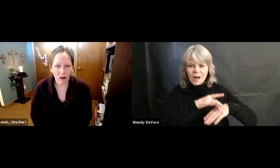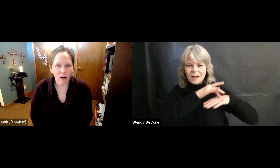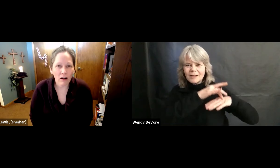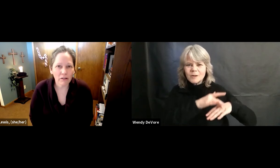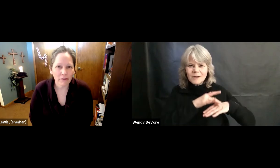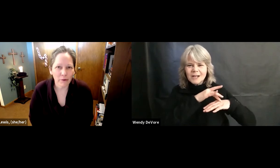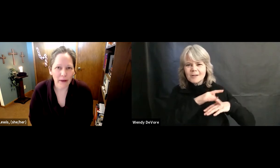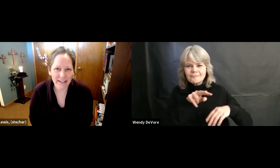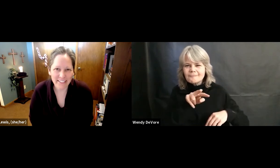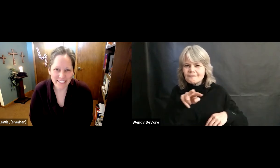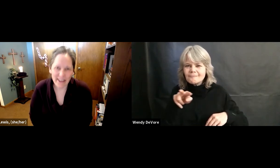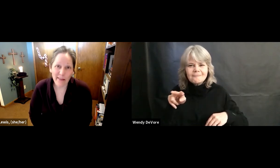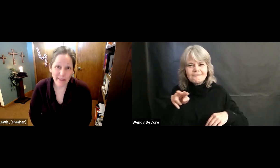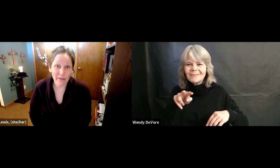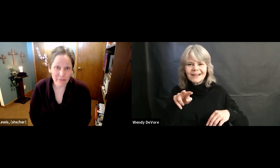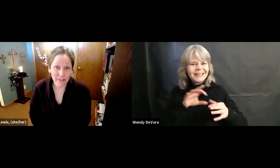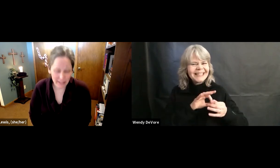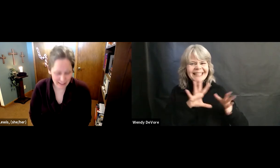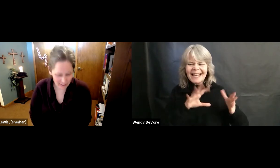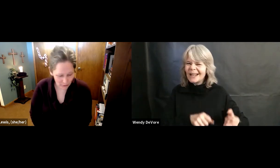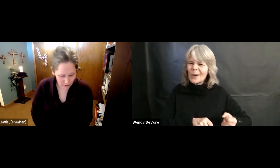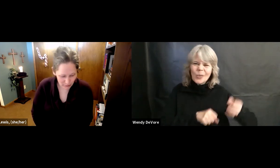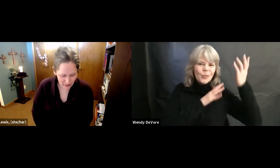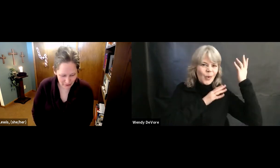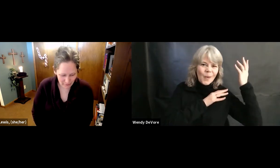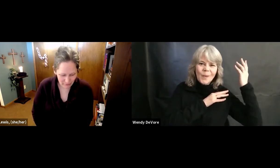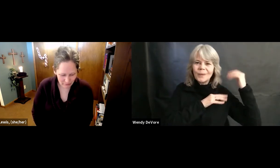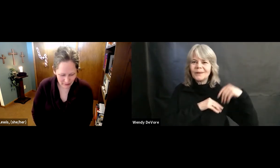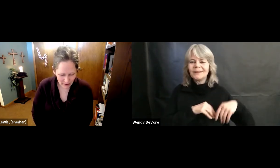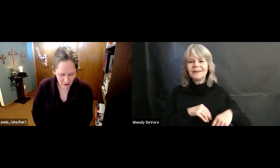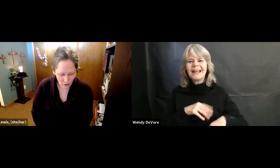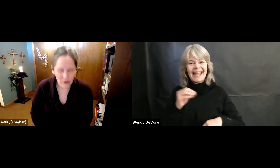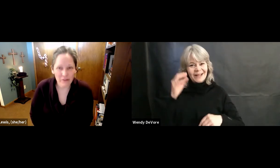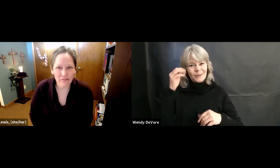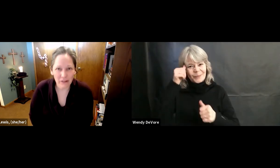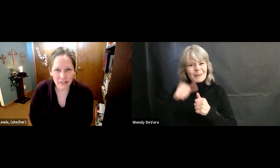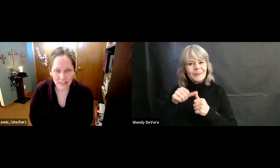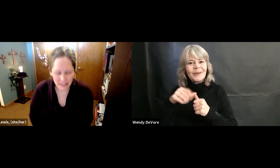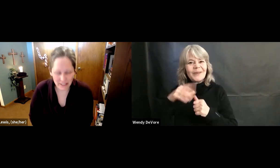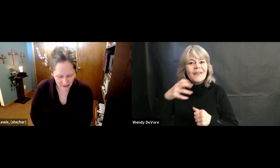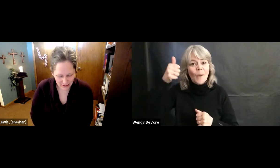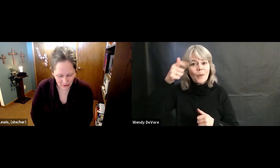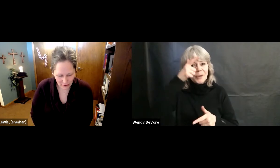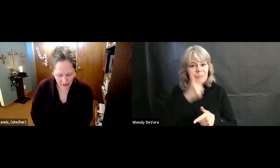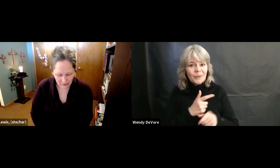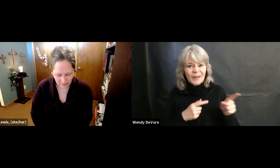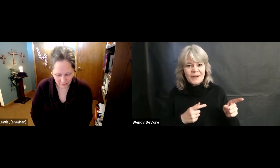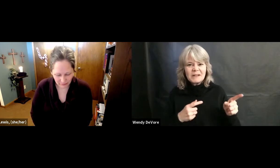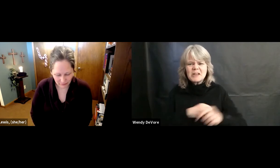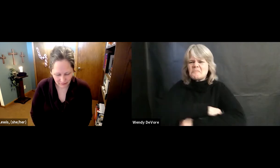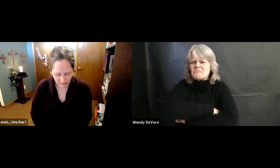and all of the ways that we feel like the older brother or the Pharisees in this story.